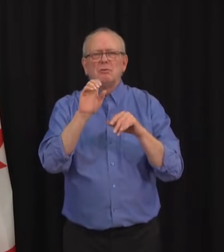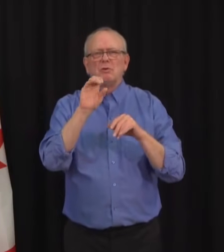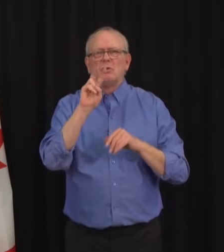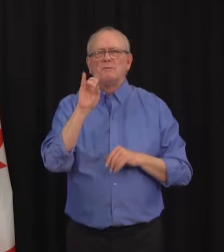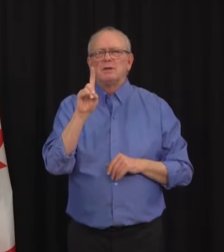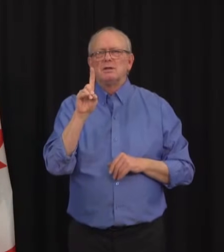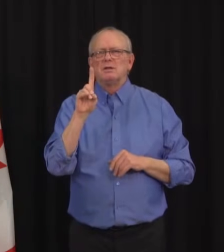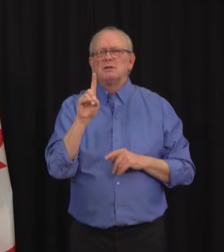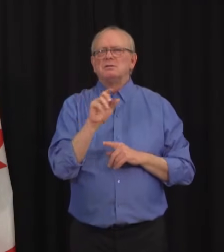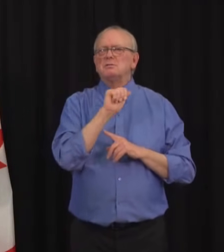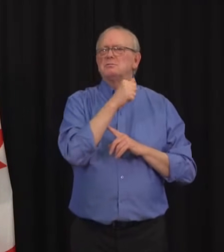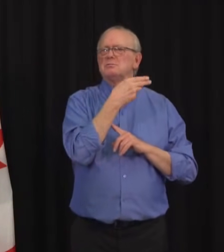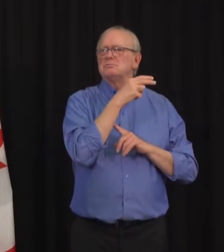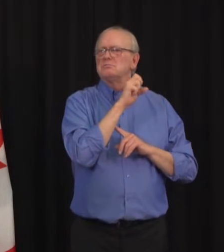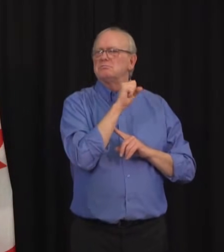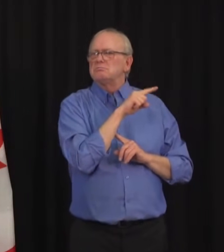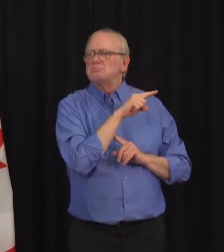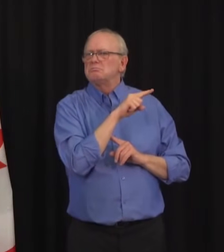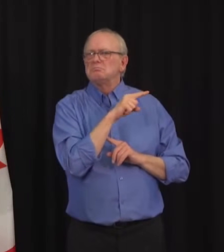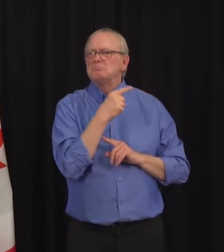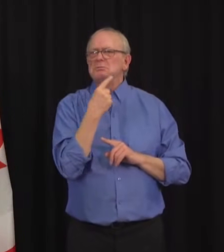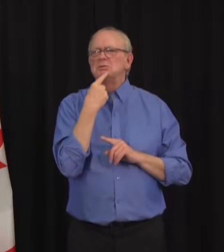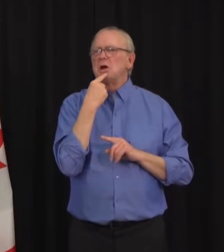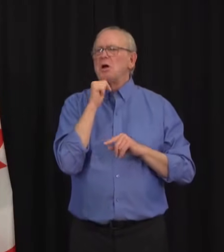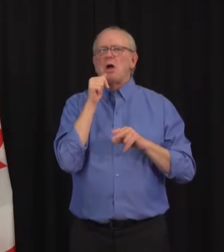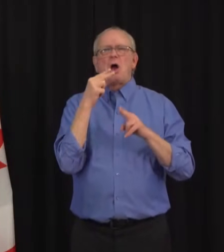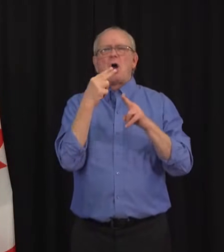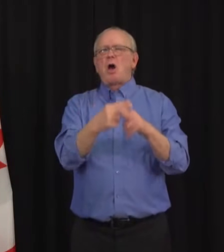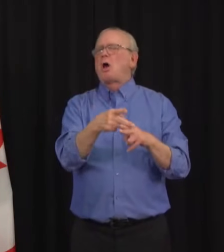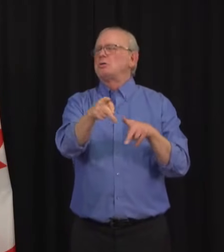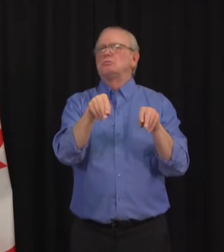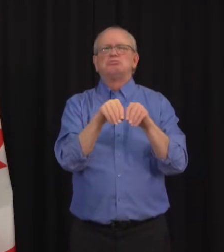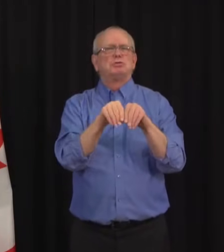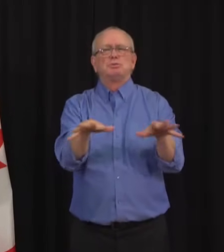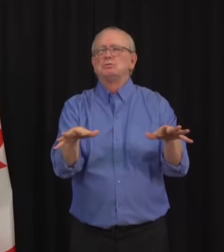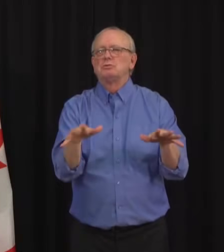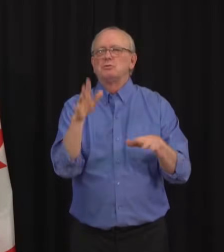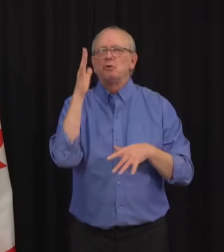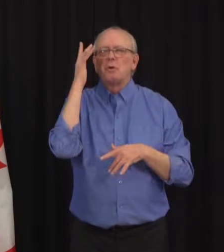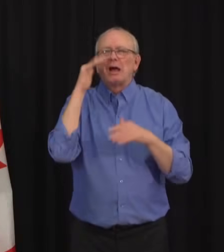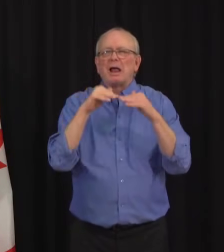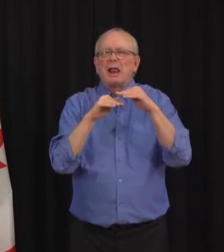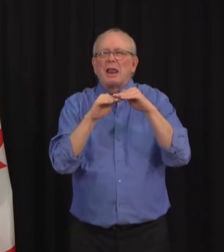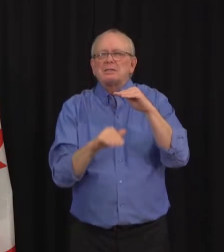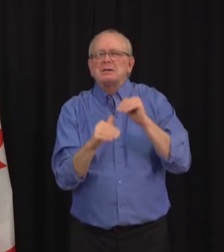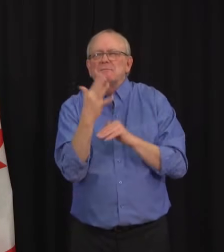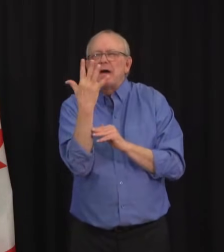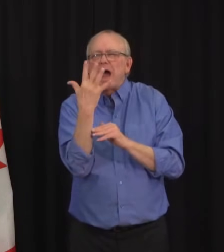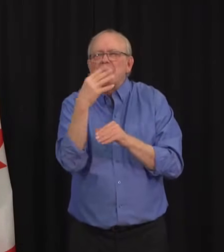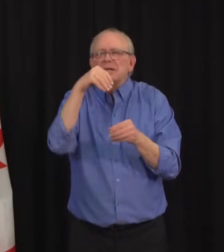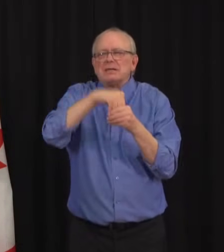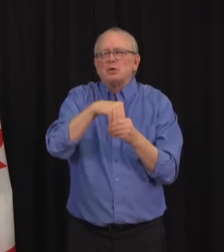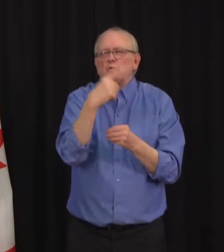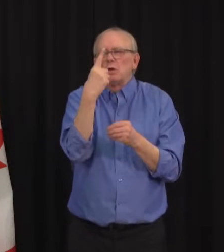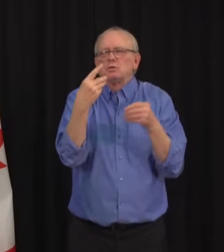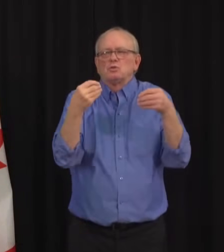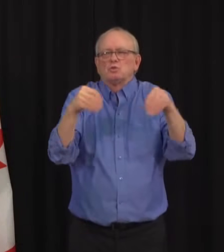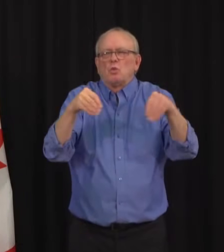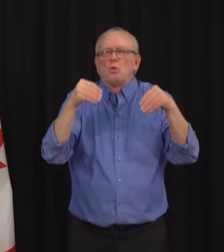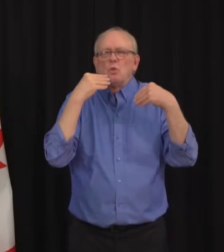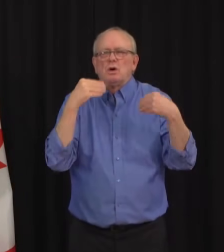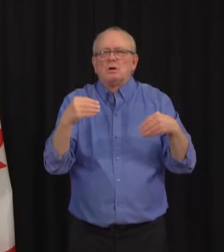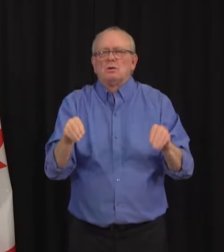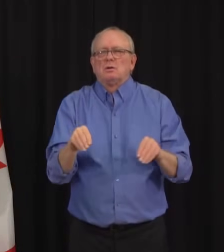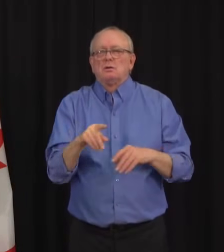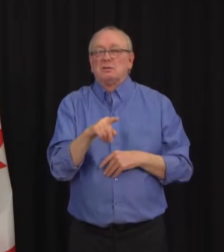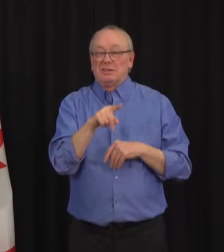cases inside one single store. Can you confirm how many cases have been reported in the mall from Black Friday onwards, and weigh